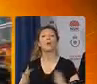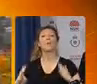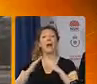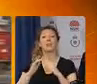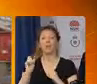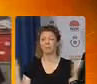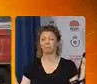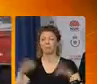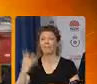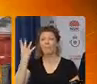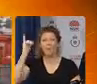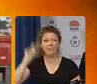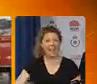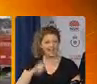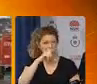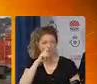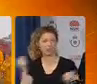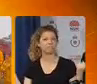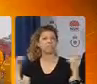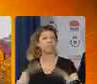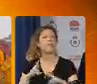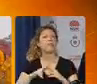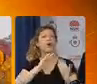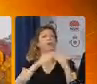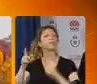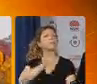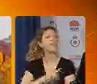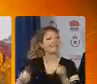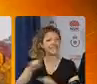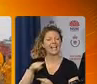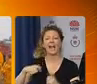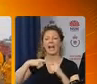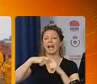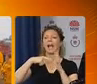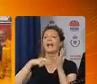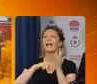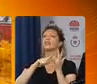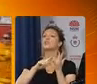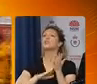than 4,000 people attending one of the community meetings near Katoomba, for